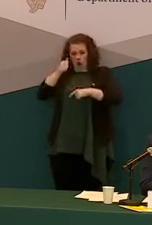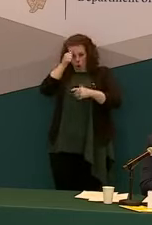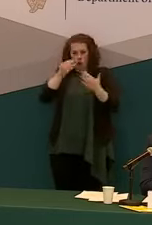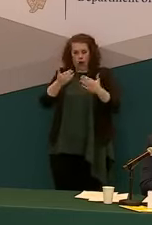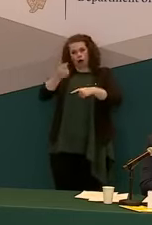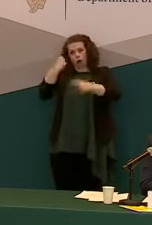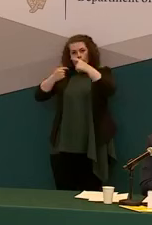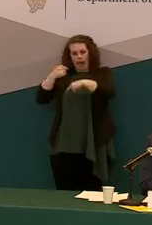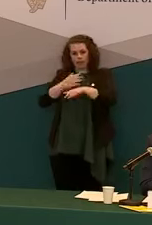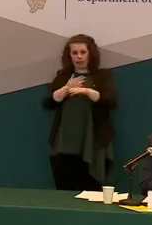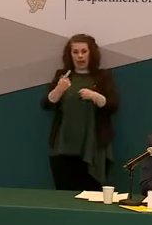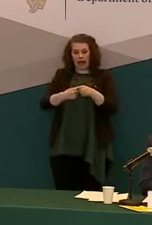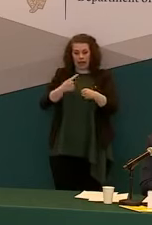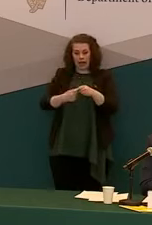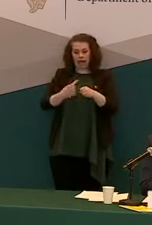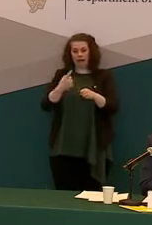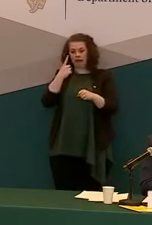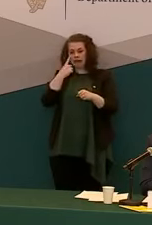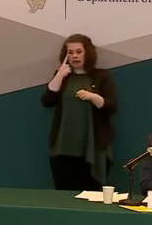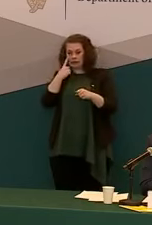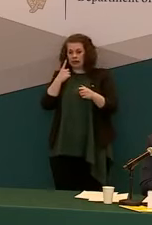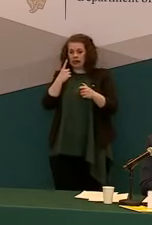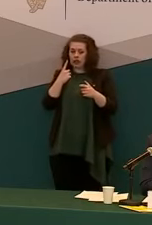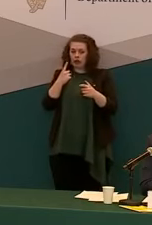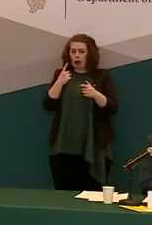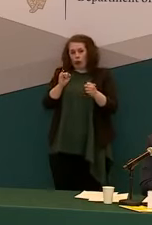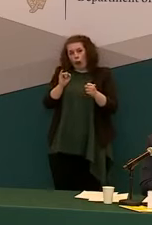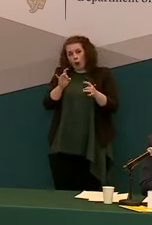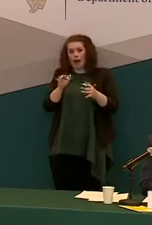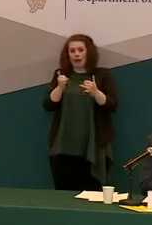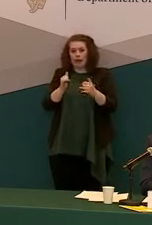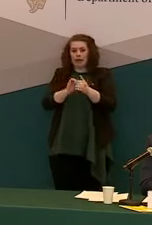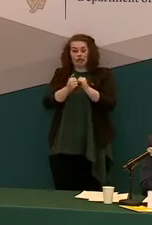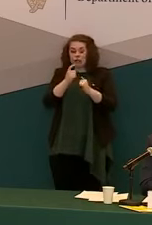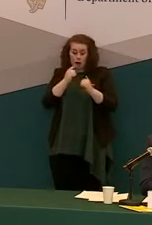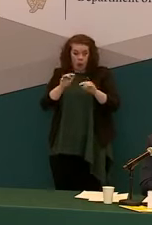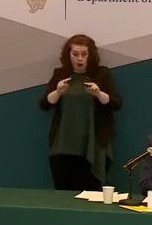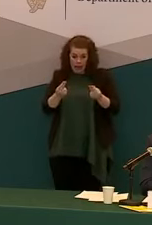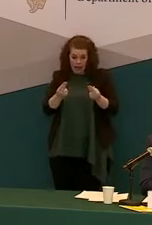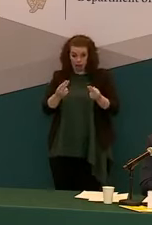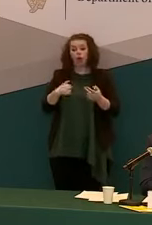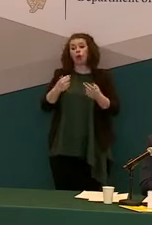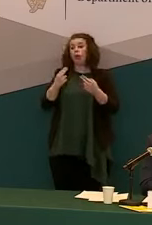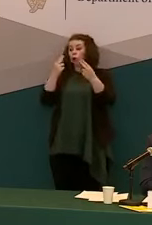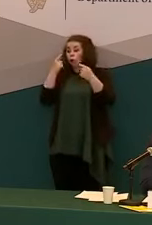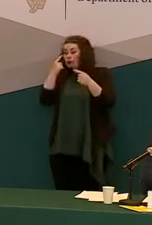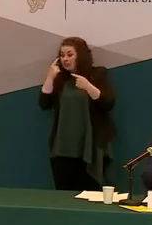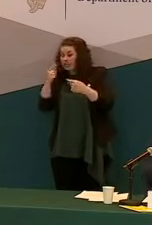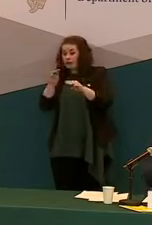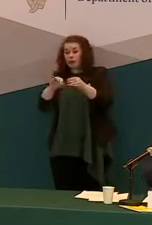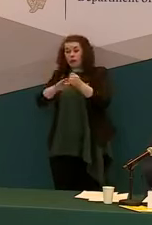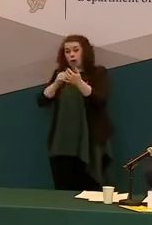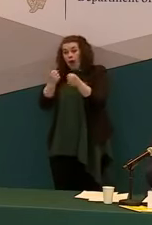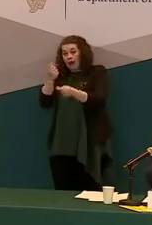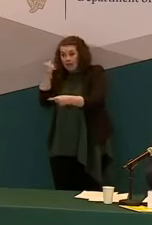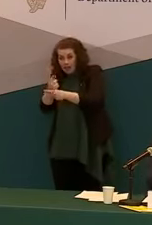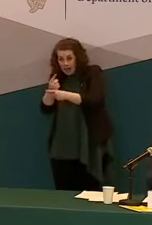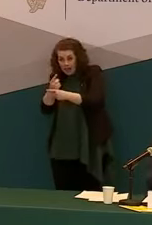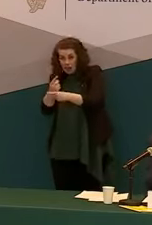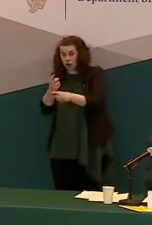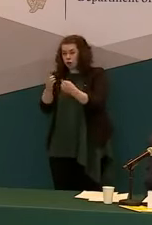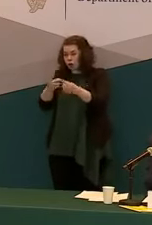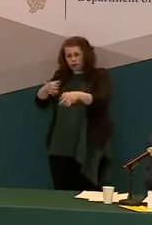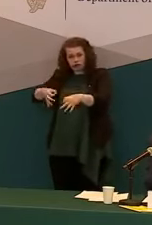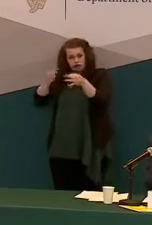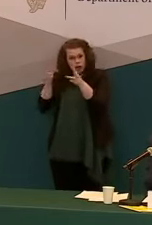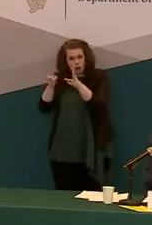it mightn't look the way it does now. Right now, we have to work with the people who are providing care. In most cases, providing very good care. And we have to give